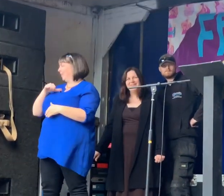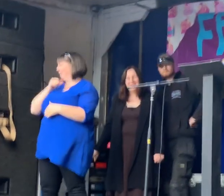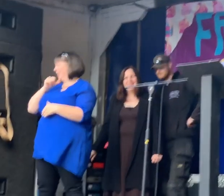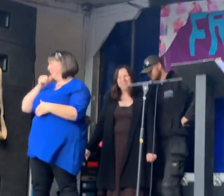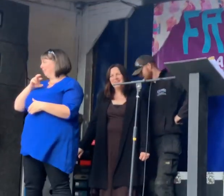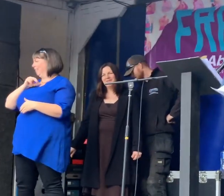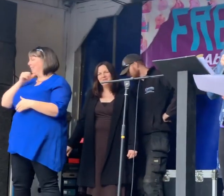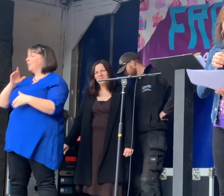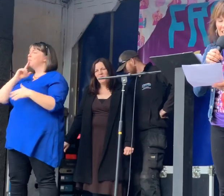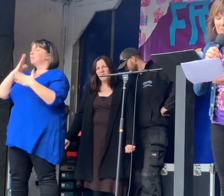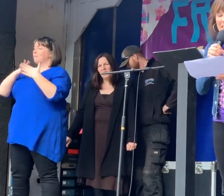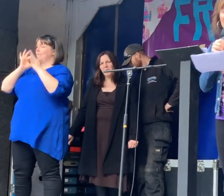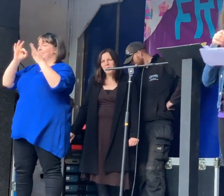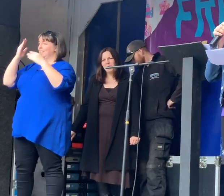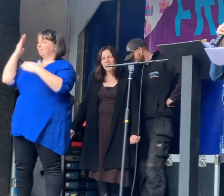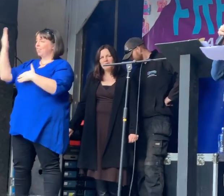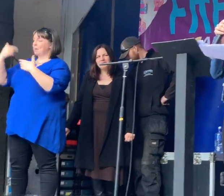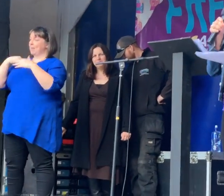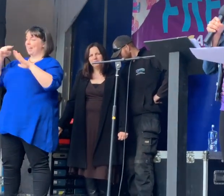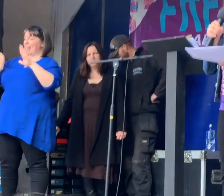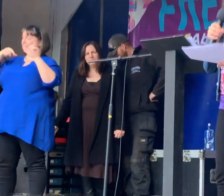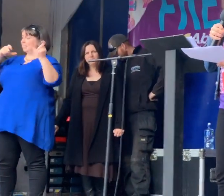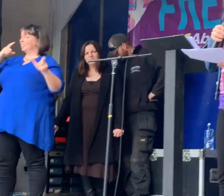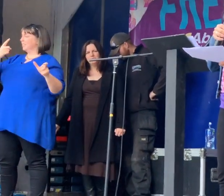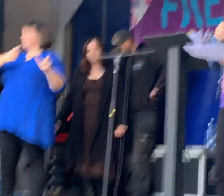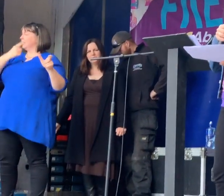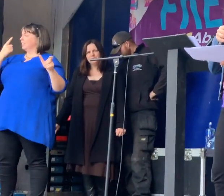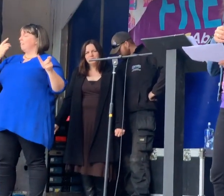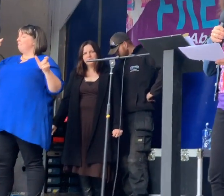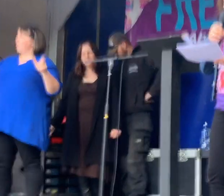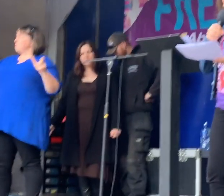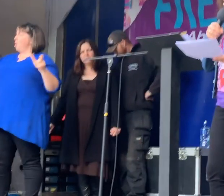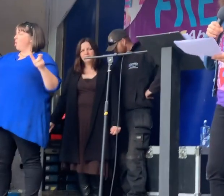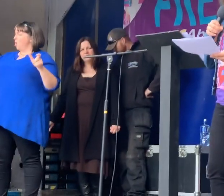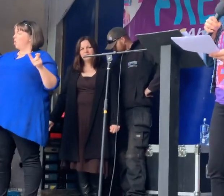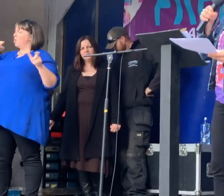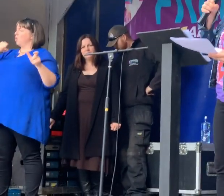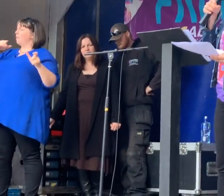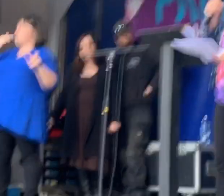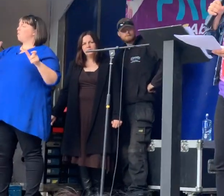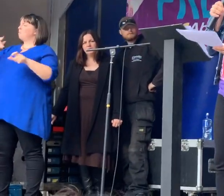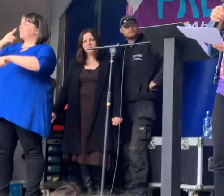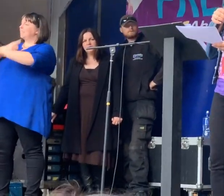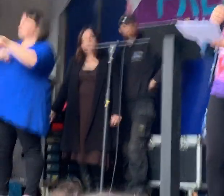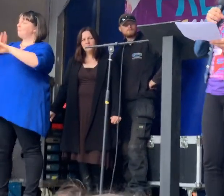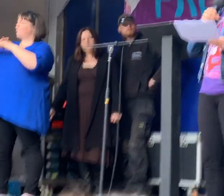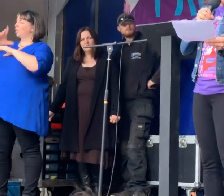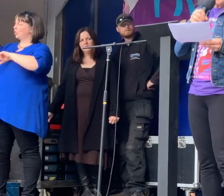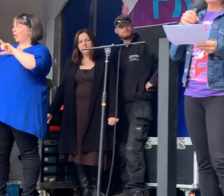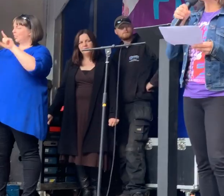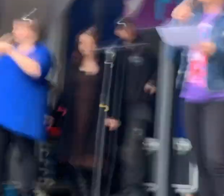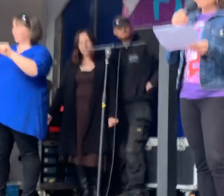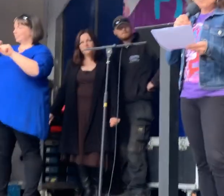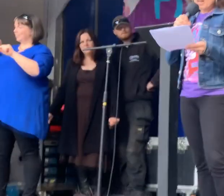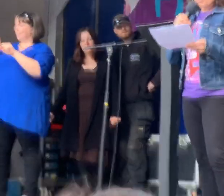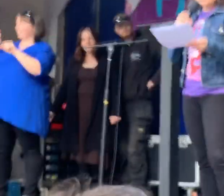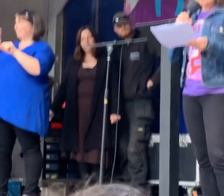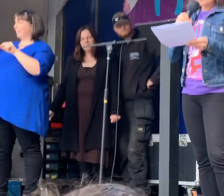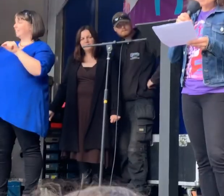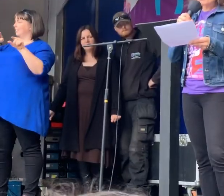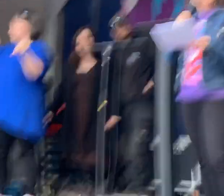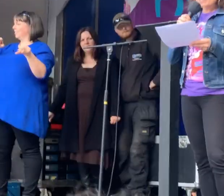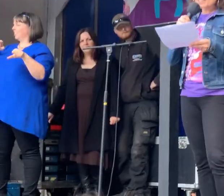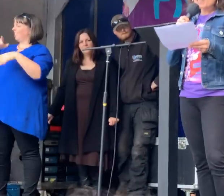But there are some brilliant speakers. Our next amazing speaker is from Cork. She's from Disabled People for Choice. Evie Nevin is a